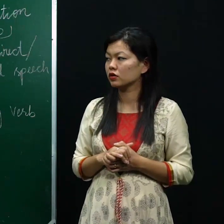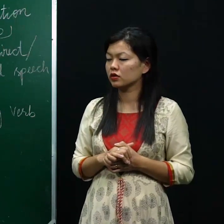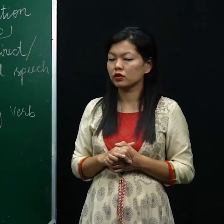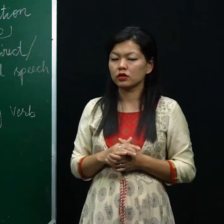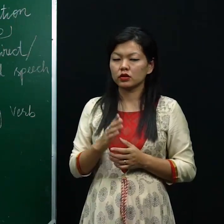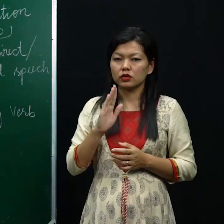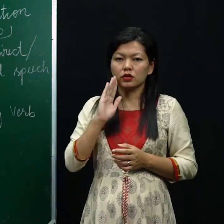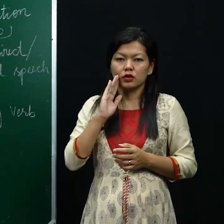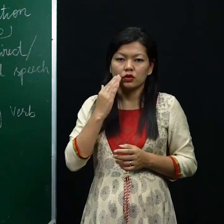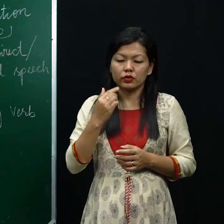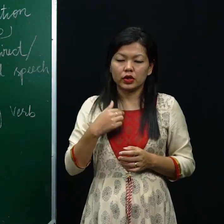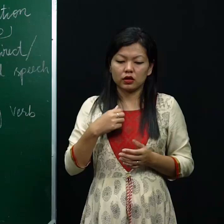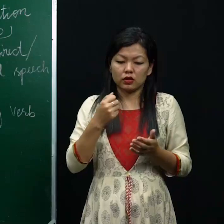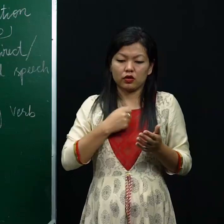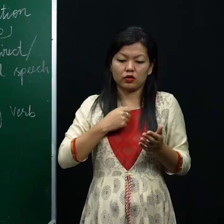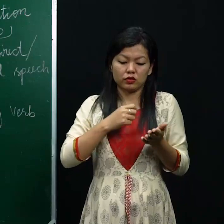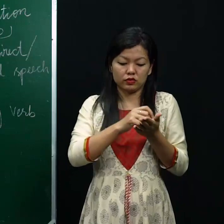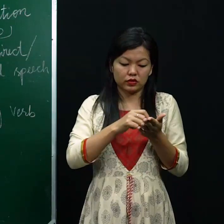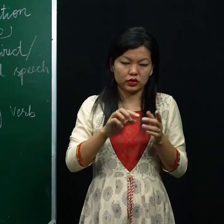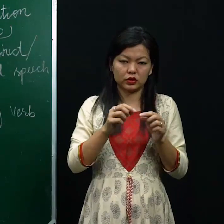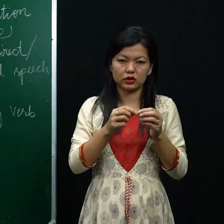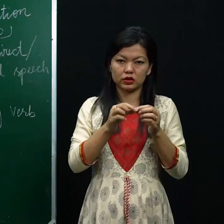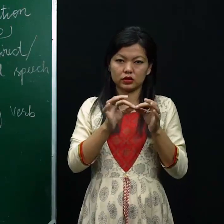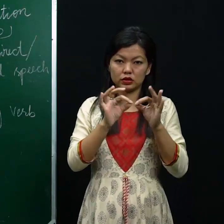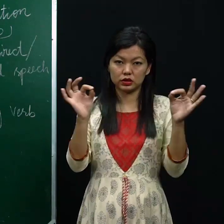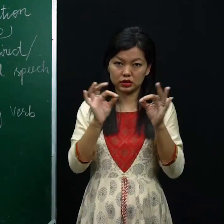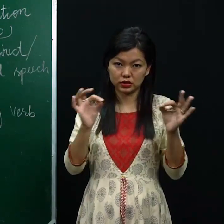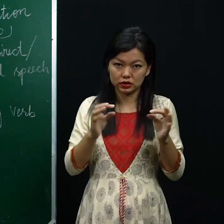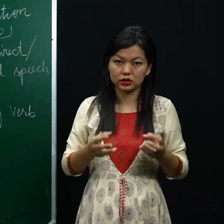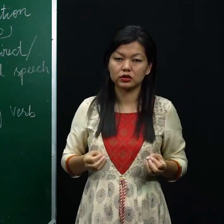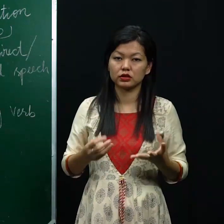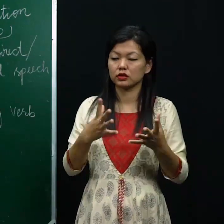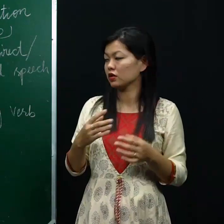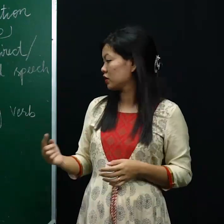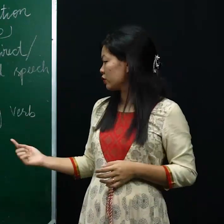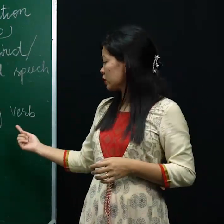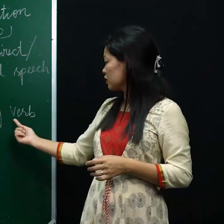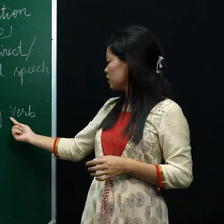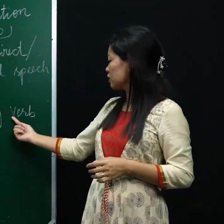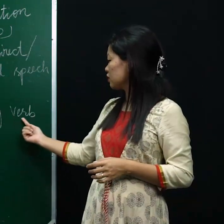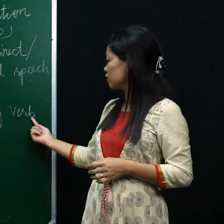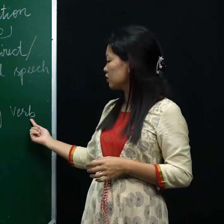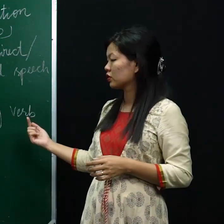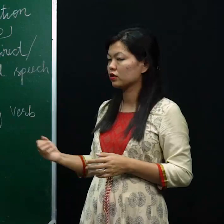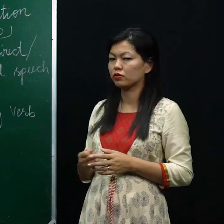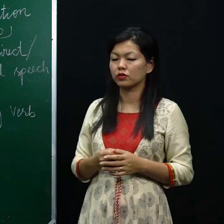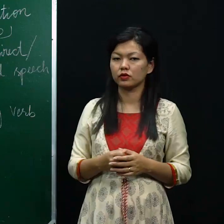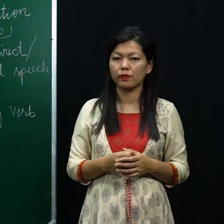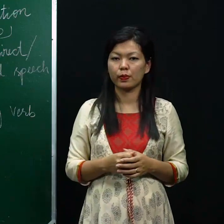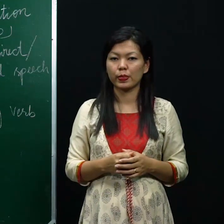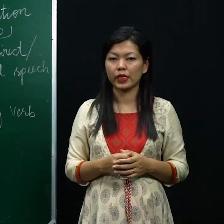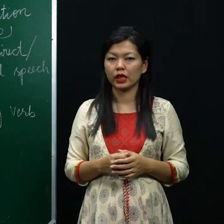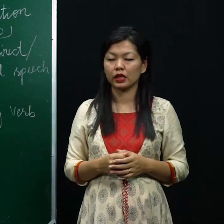when your sentence starts with a verb, you have to use the word let. Okay, write down your